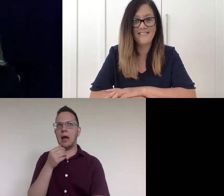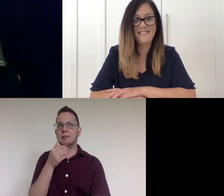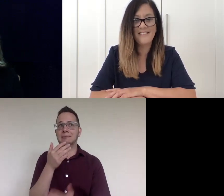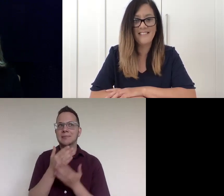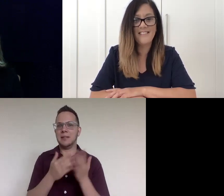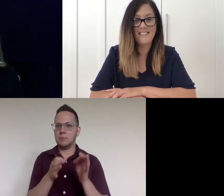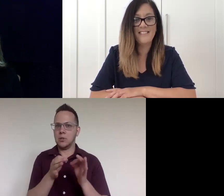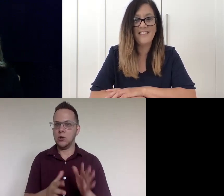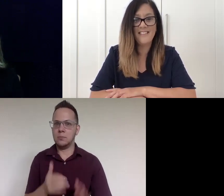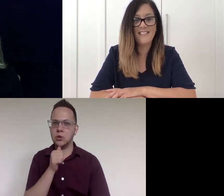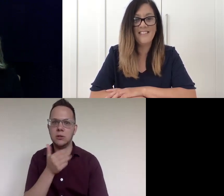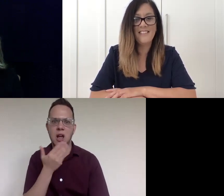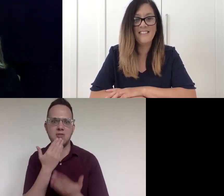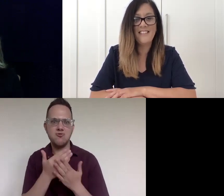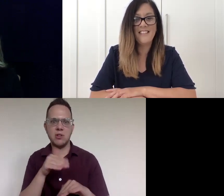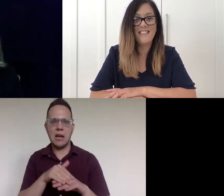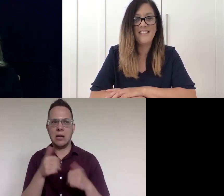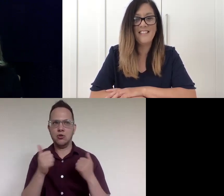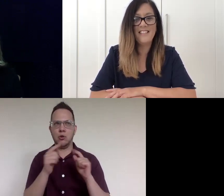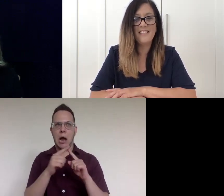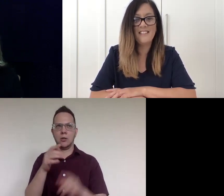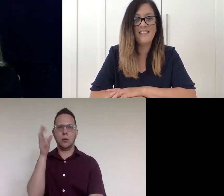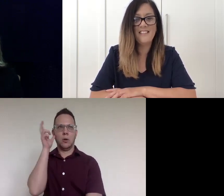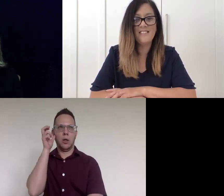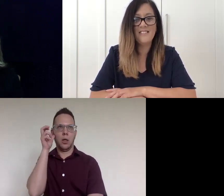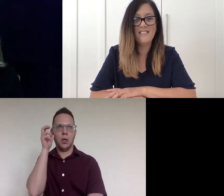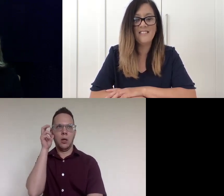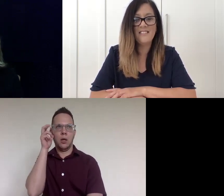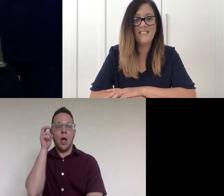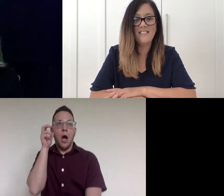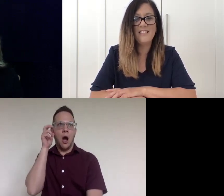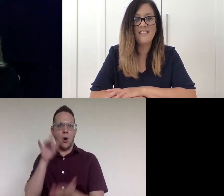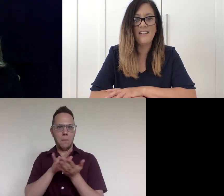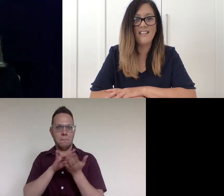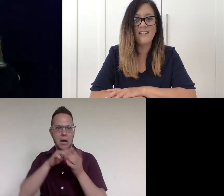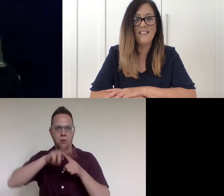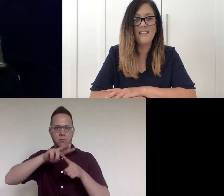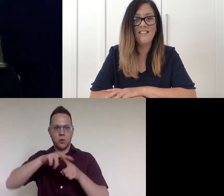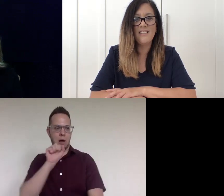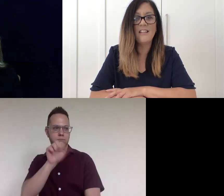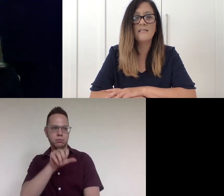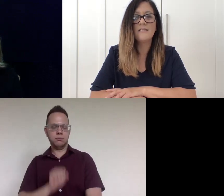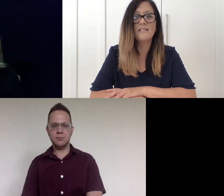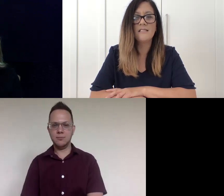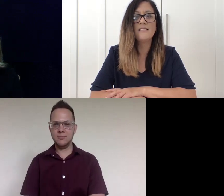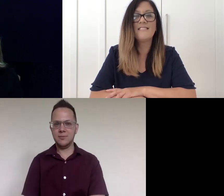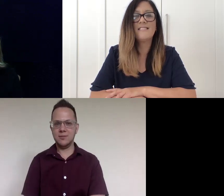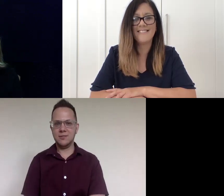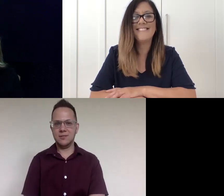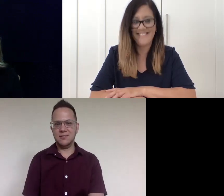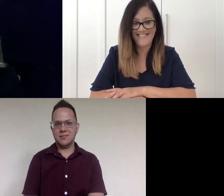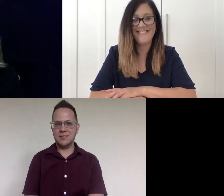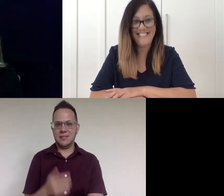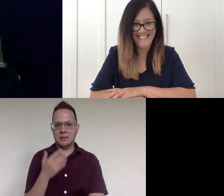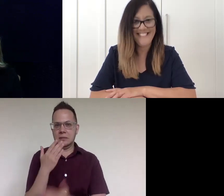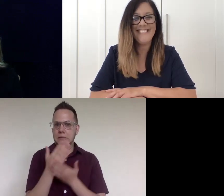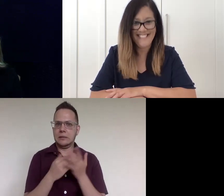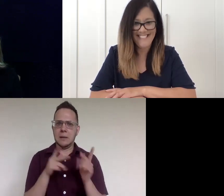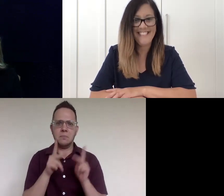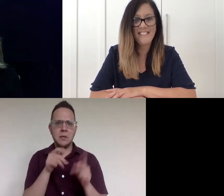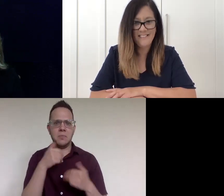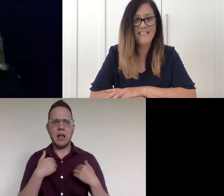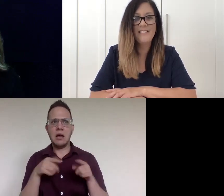ASL, but they're not very good with transliteration. And I really need the English vocabulary. And some interpreters are not